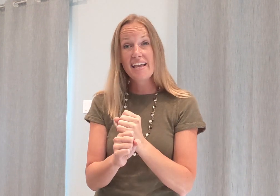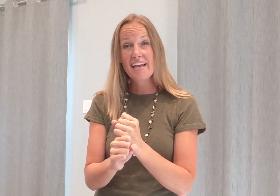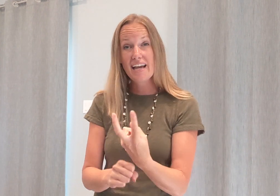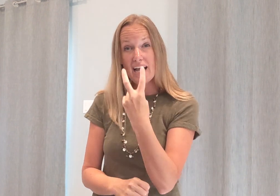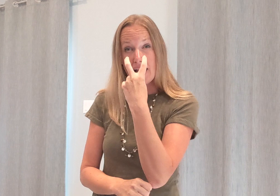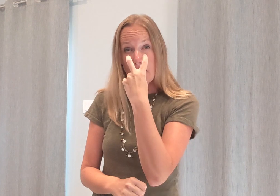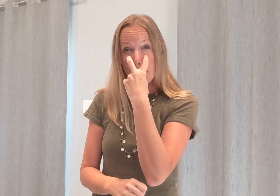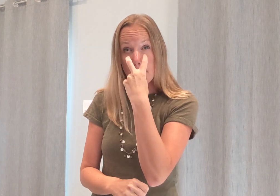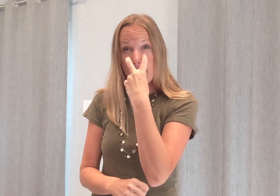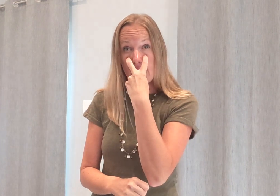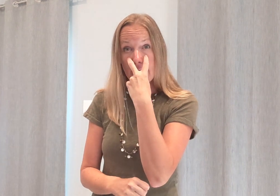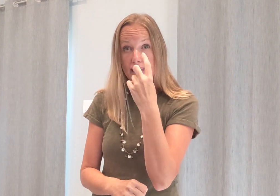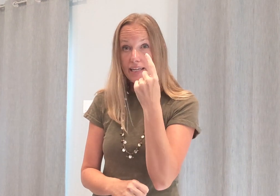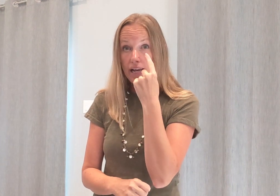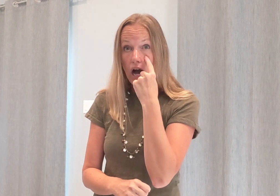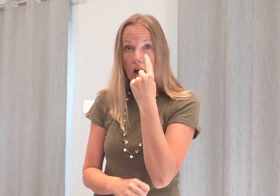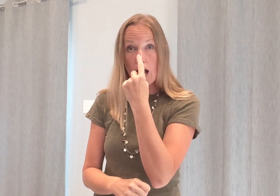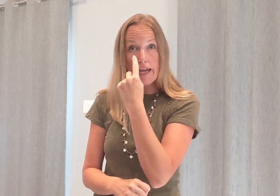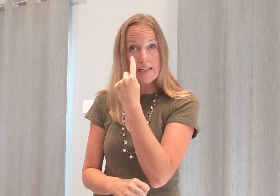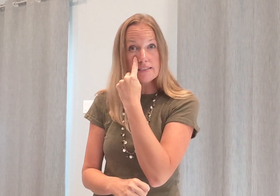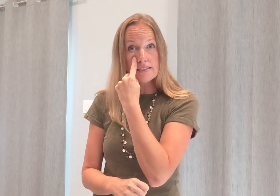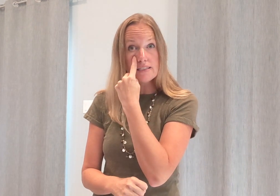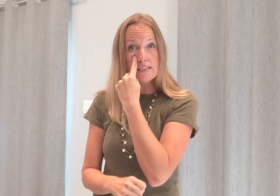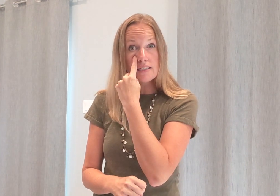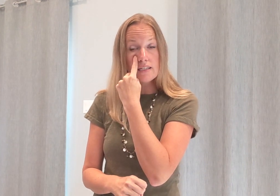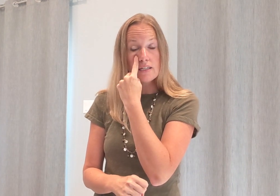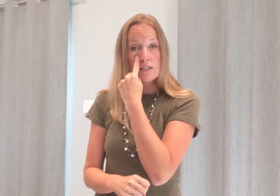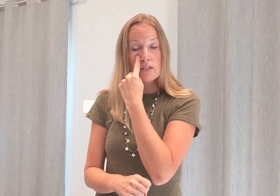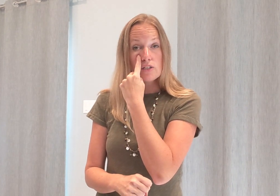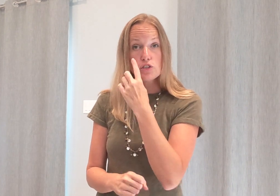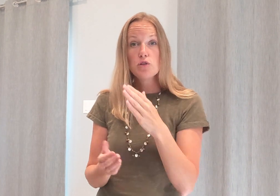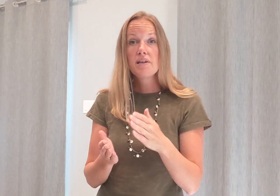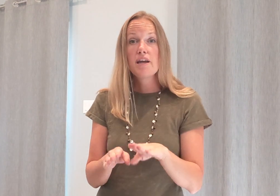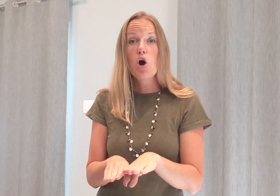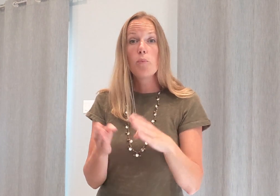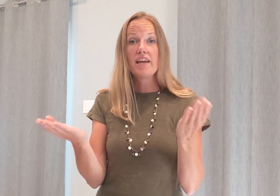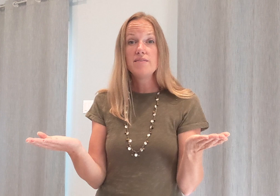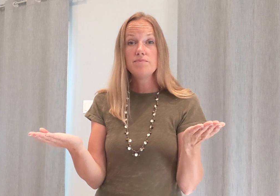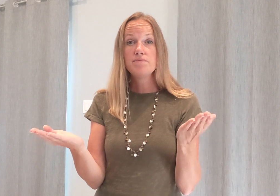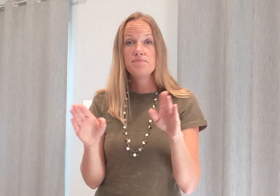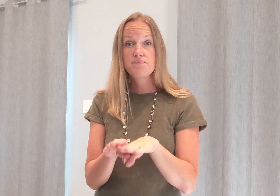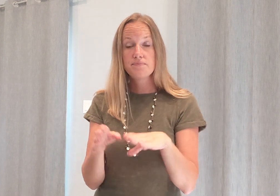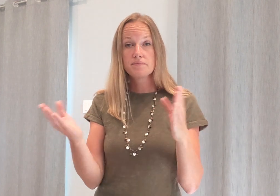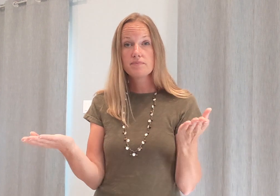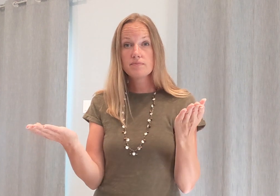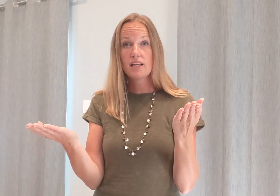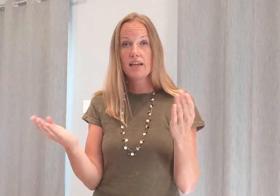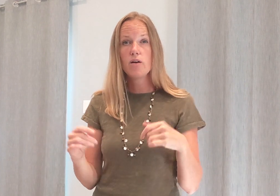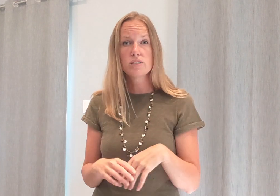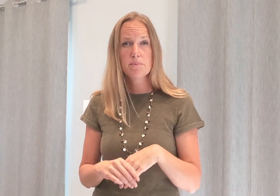make blinded eyes to be open. Okay, or some people